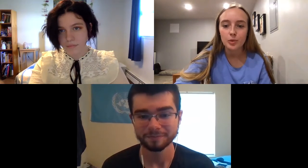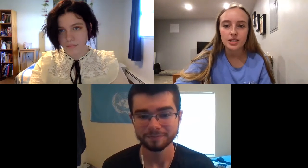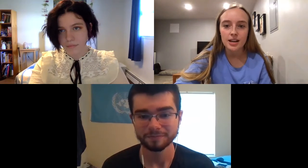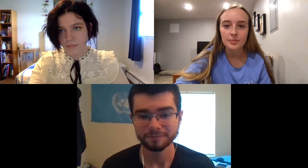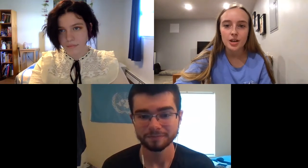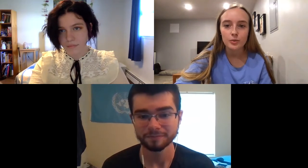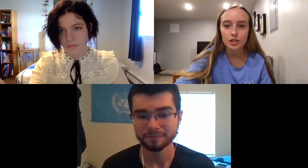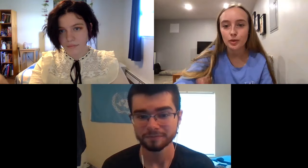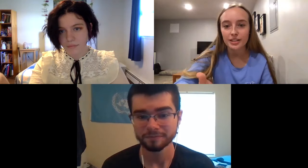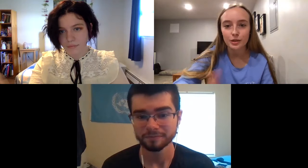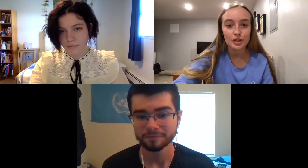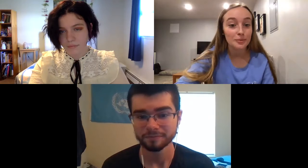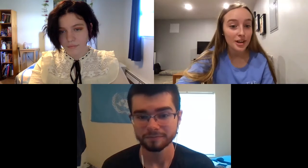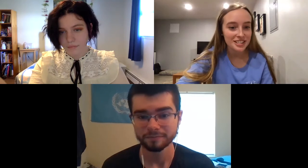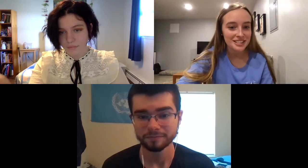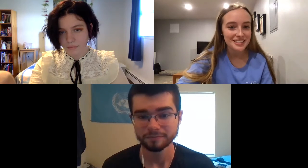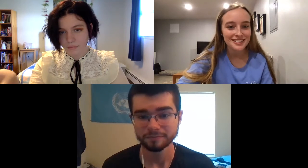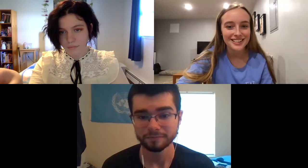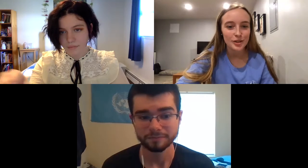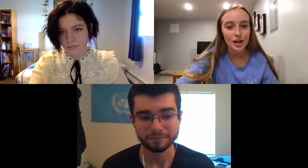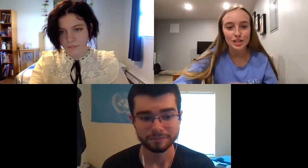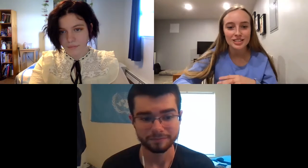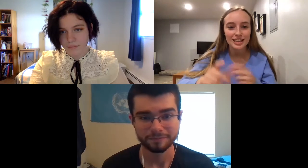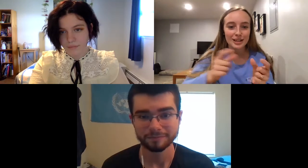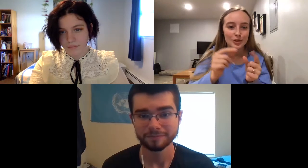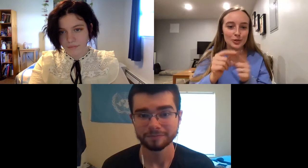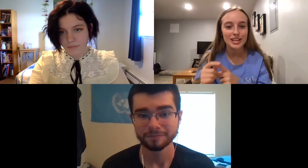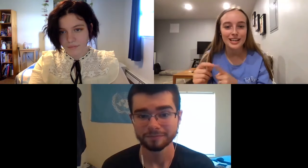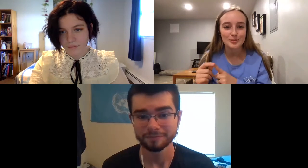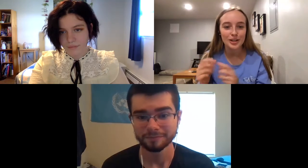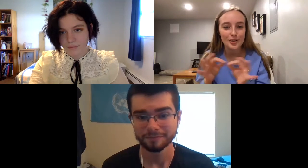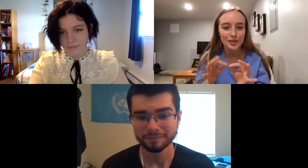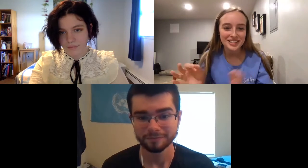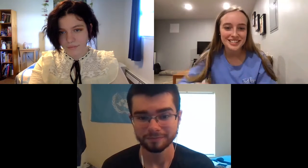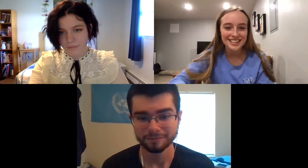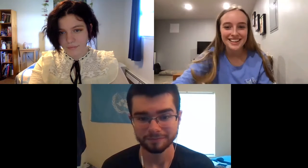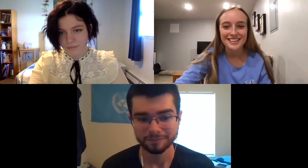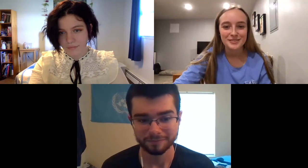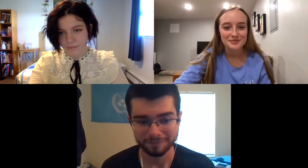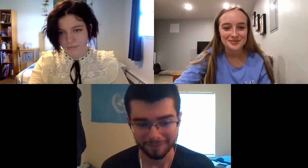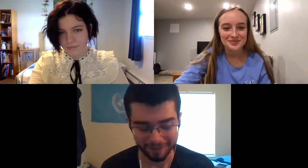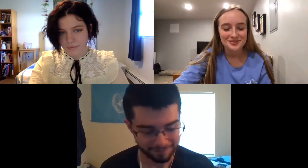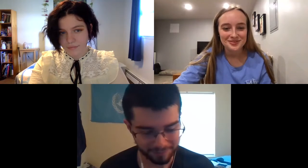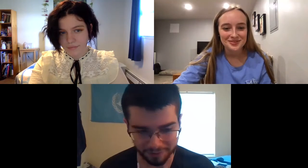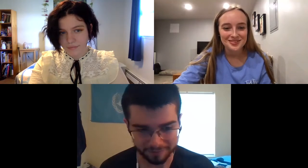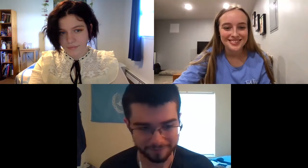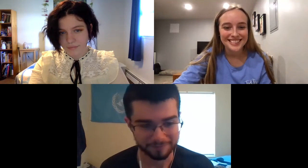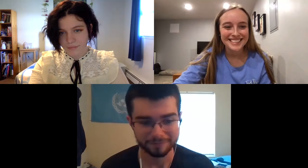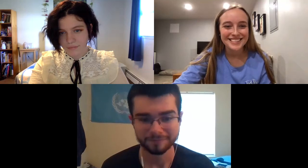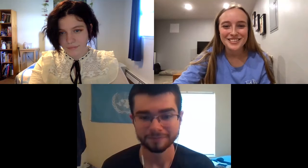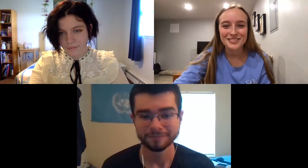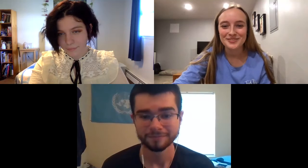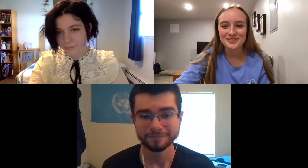a little bit more time, would you like to learn some phrases? So not just individual signs, but whole phrases? Sure.